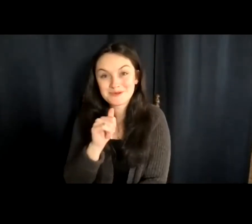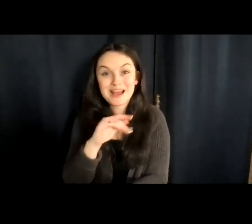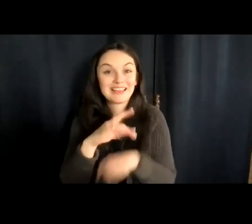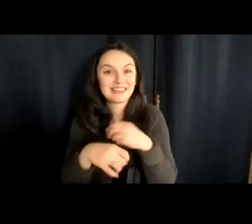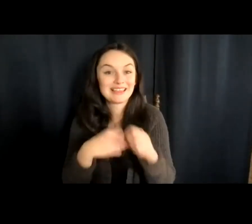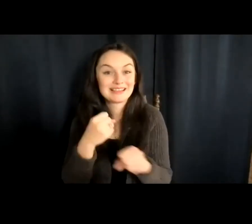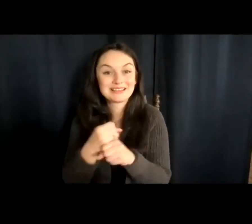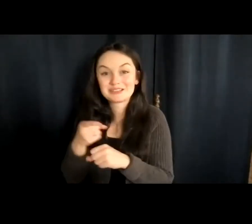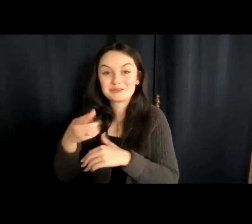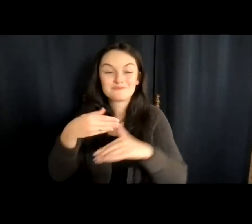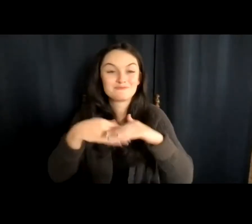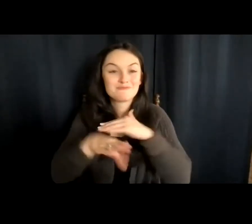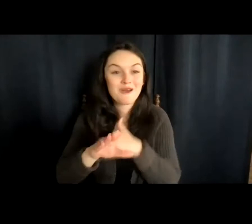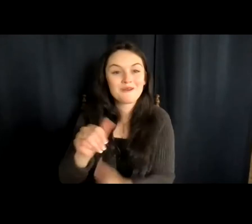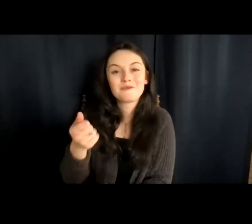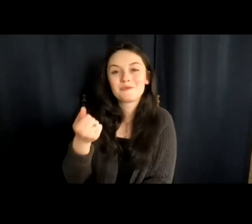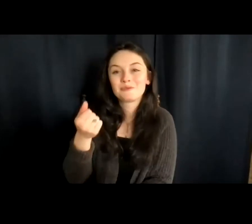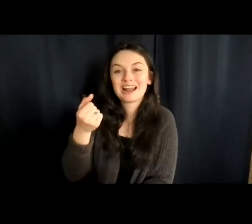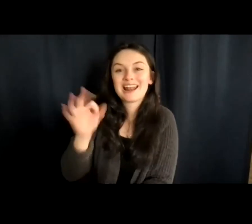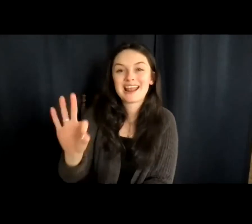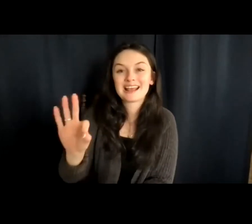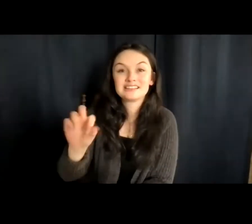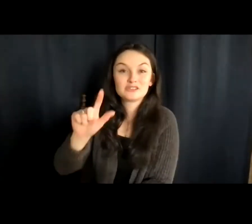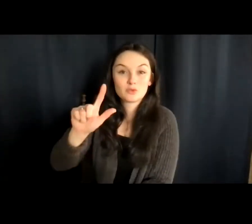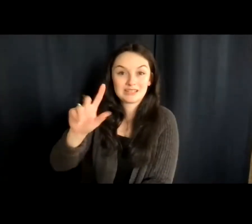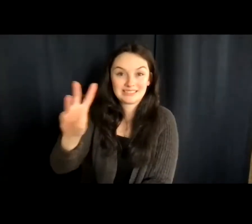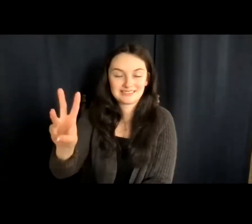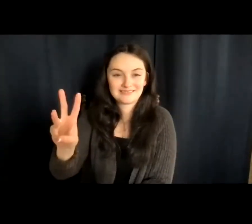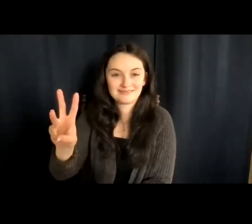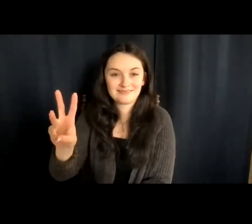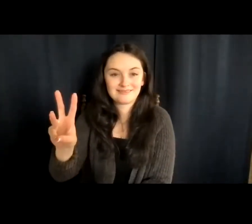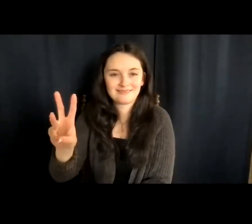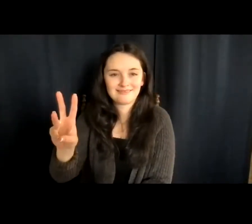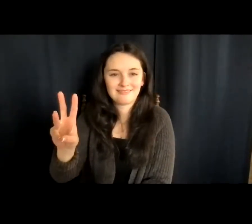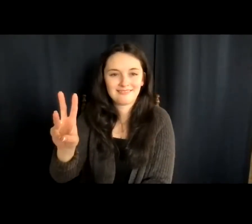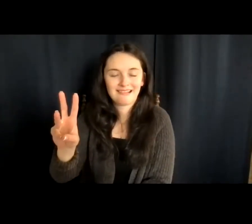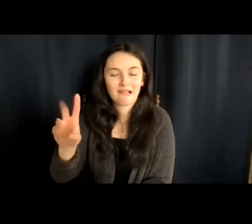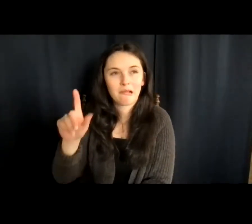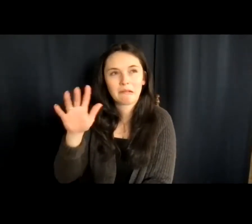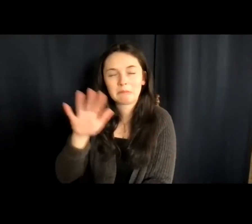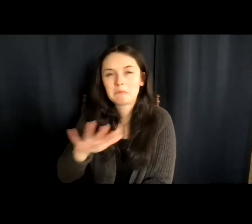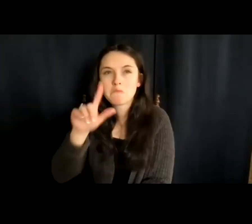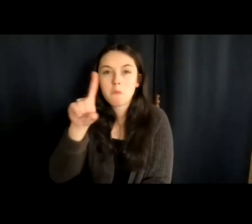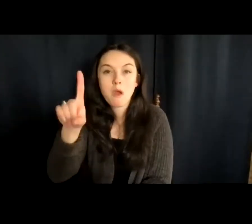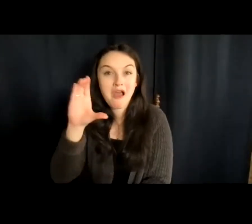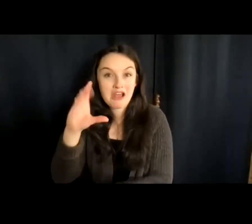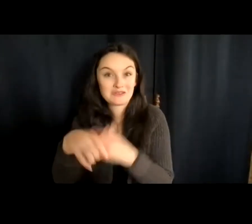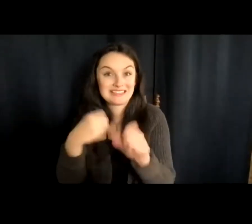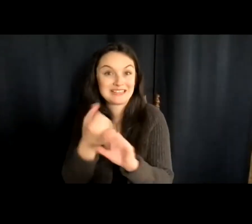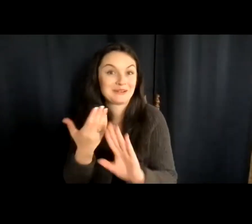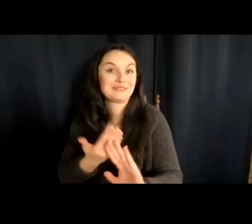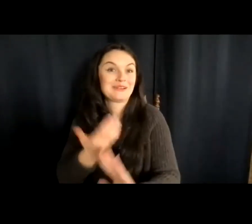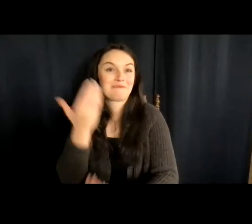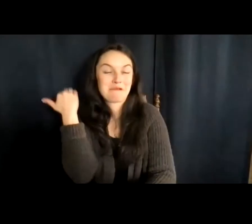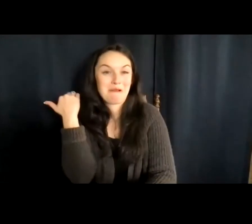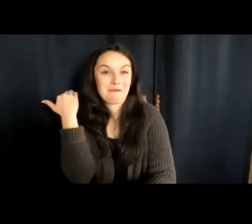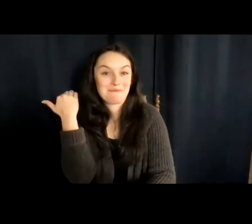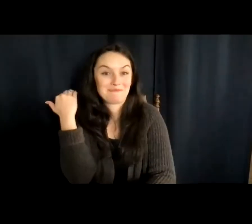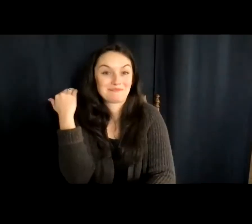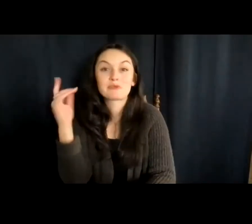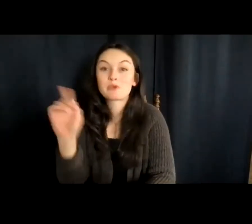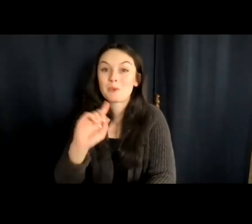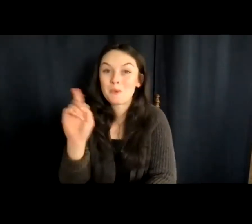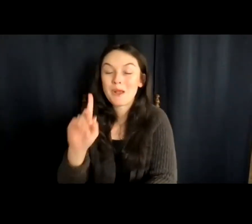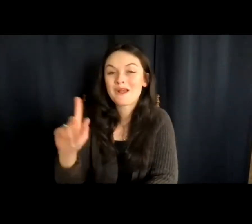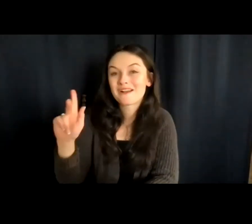was 1926. So that's like almost 100 years ago. The place was Kansas City, where you